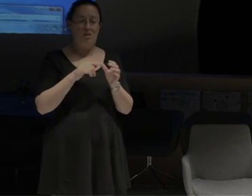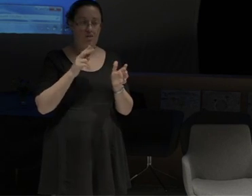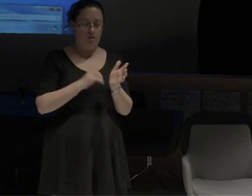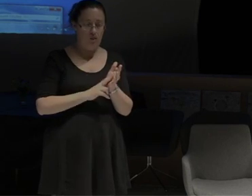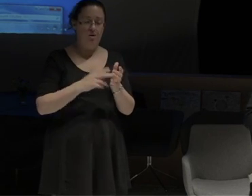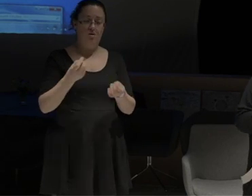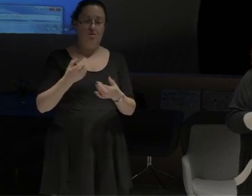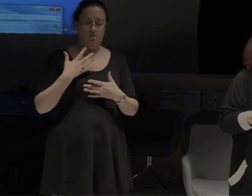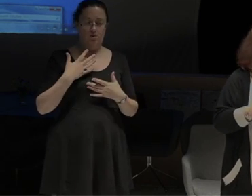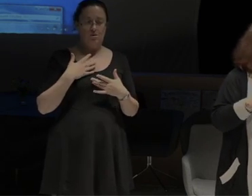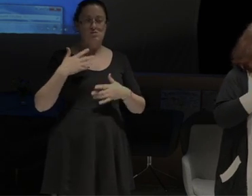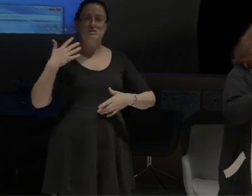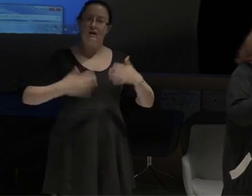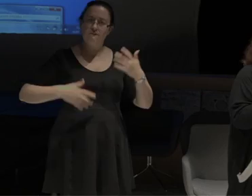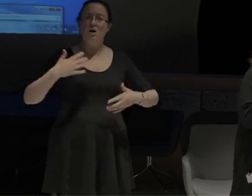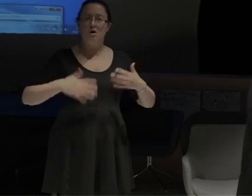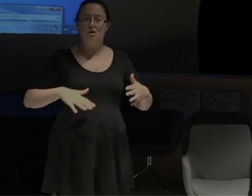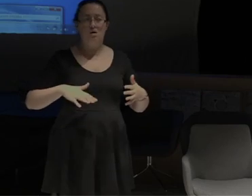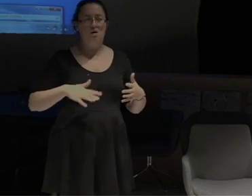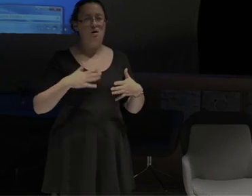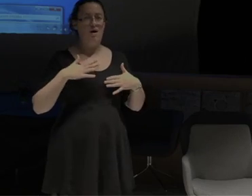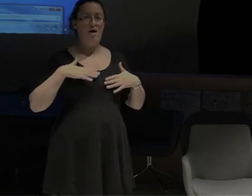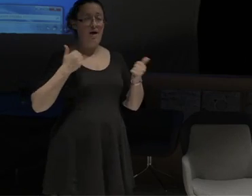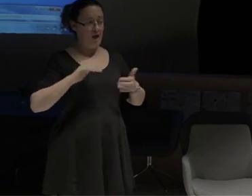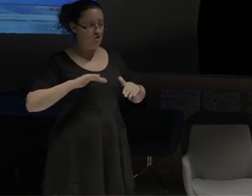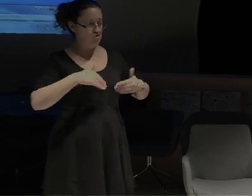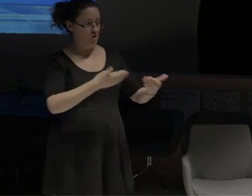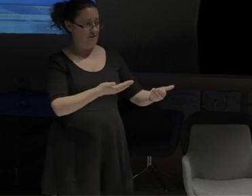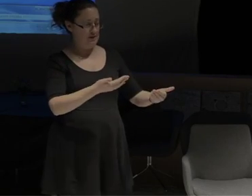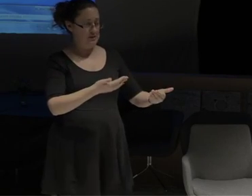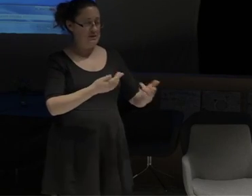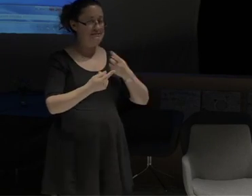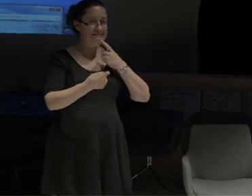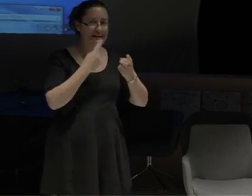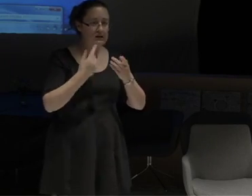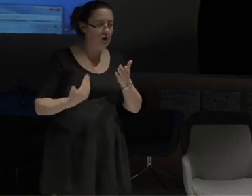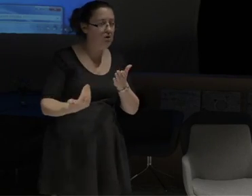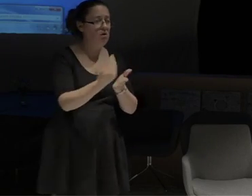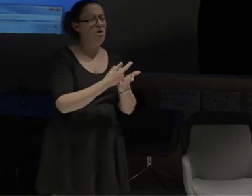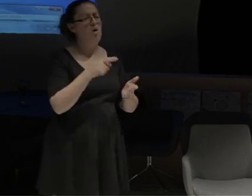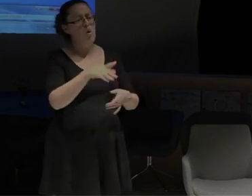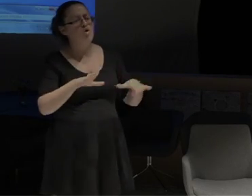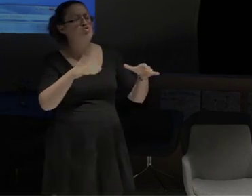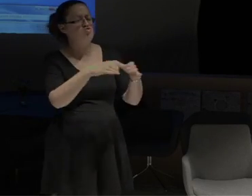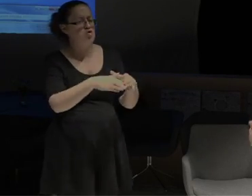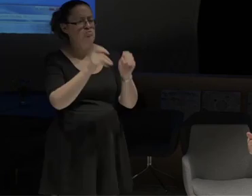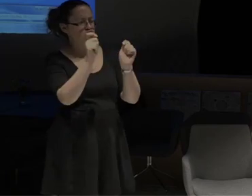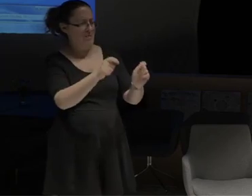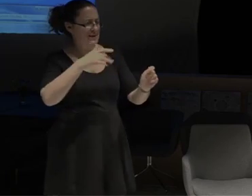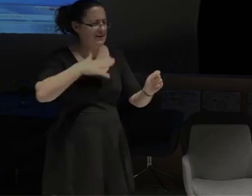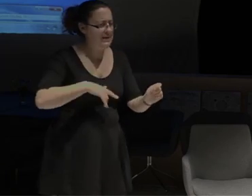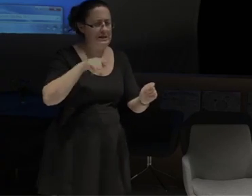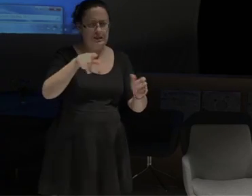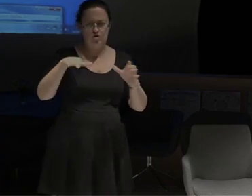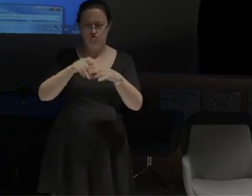actually Oz said that yesterday in terms of the health service and, the fact that as data comes out, it says this group of people need this treatment and this